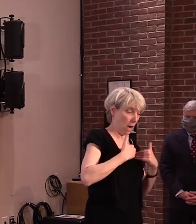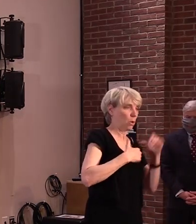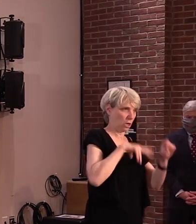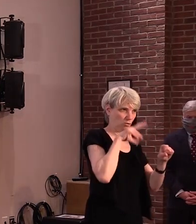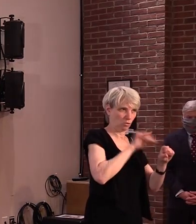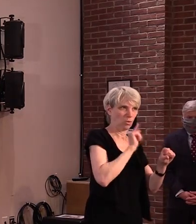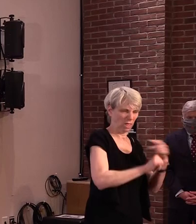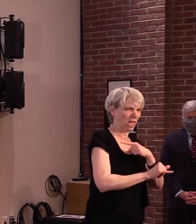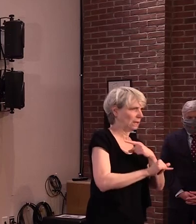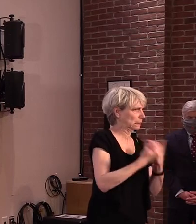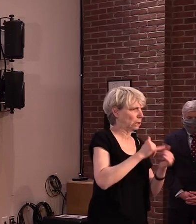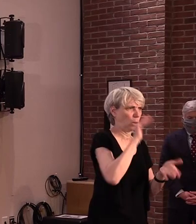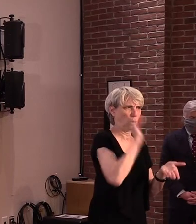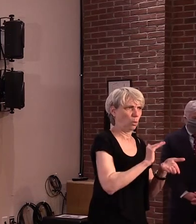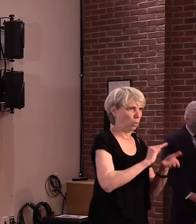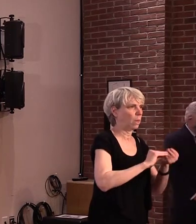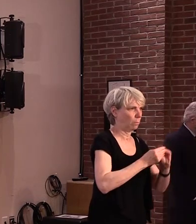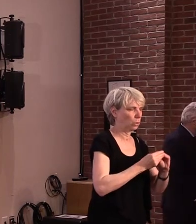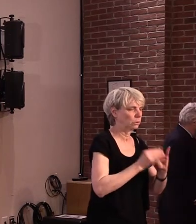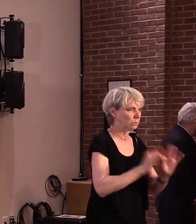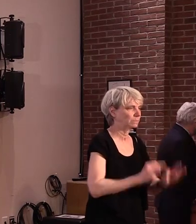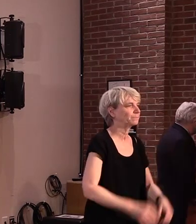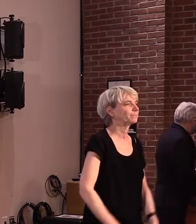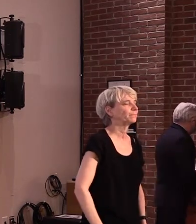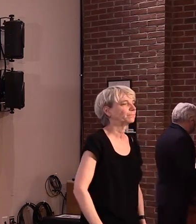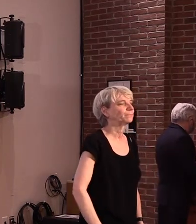All right, Guy Page.